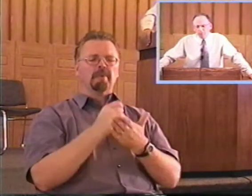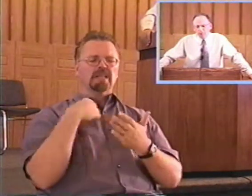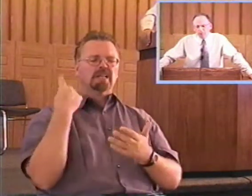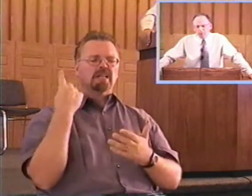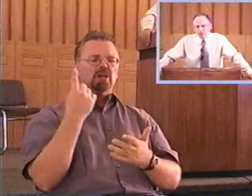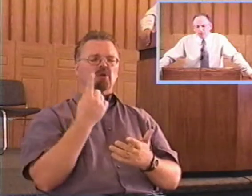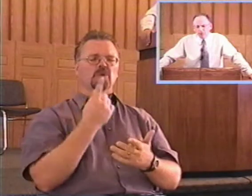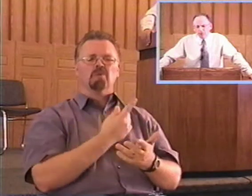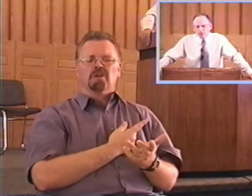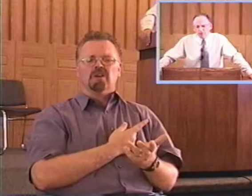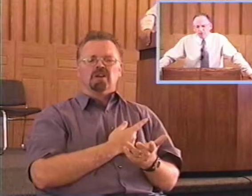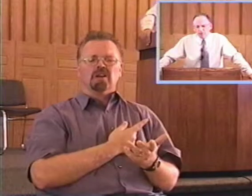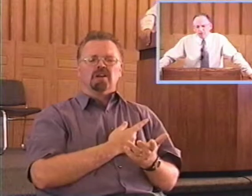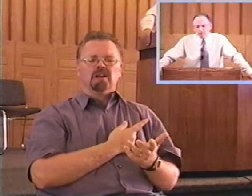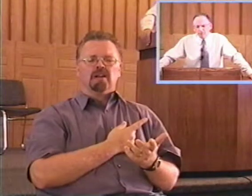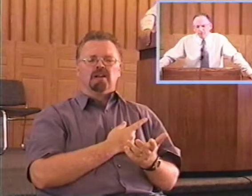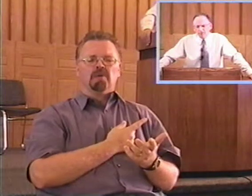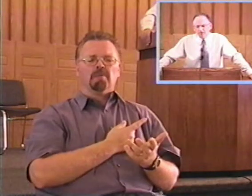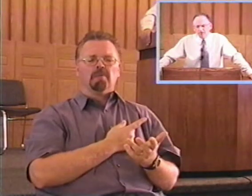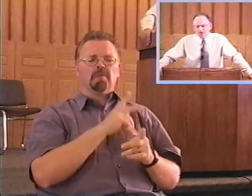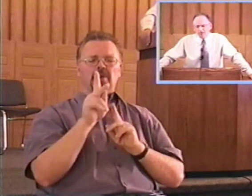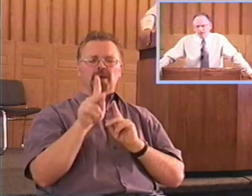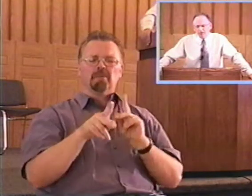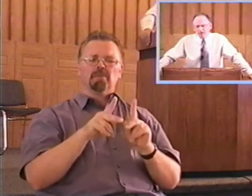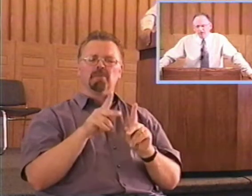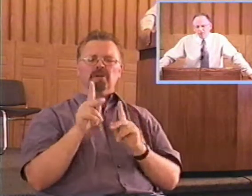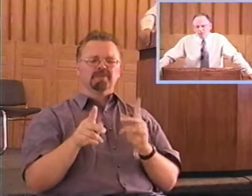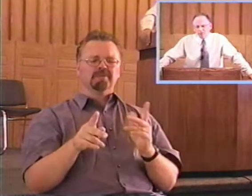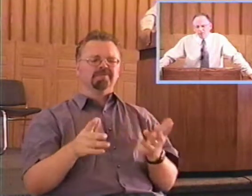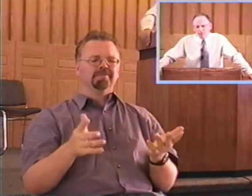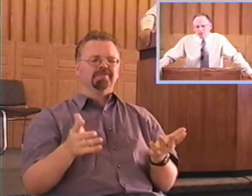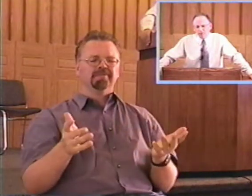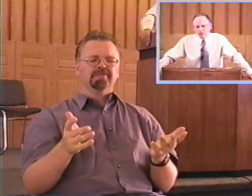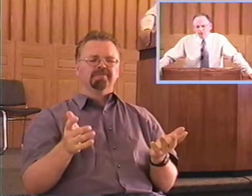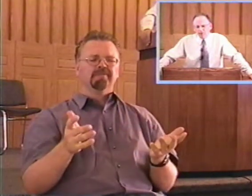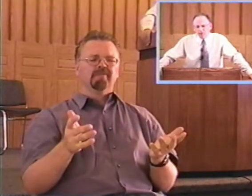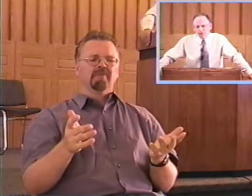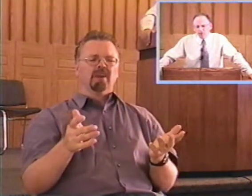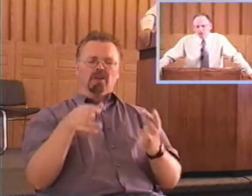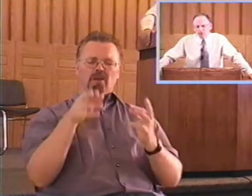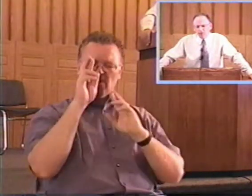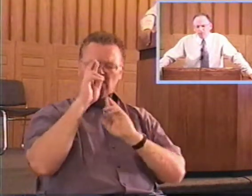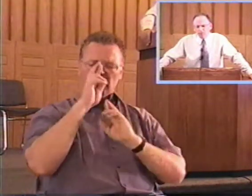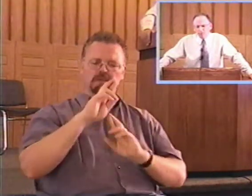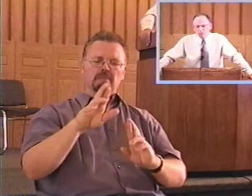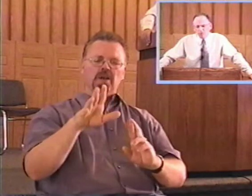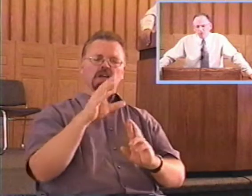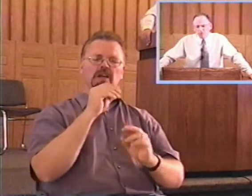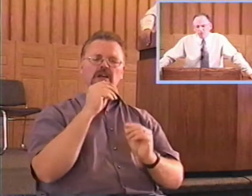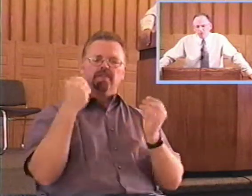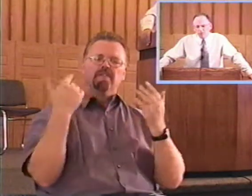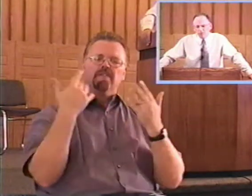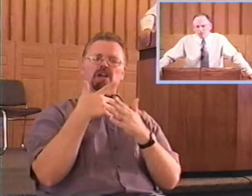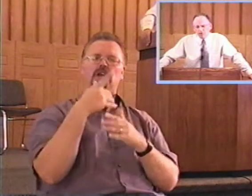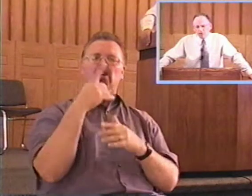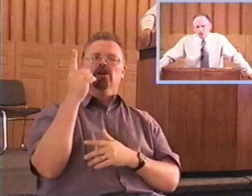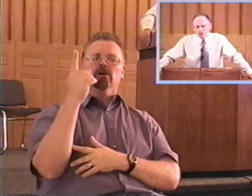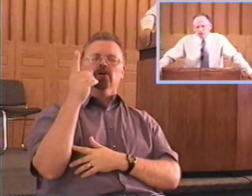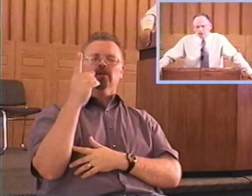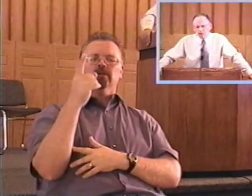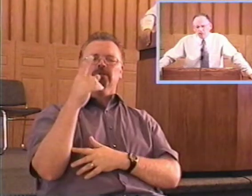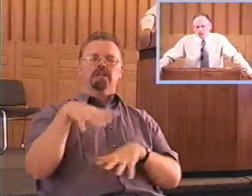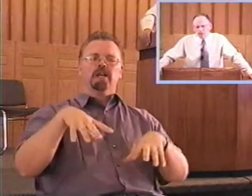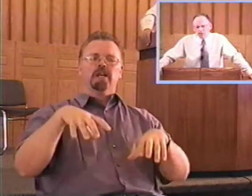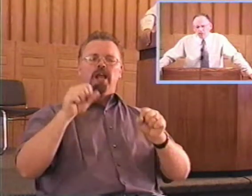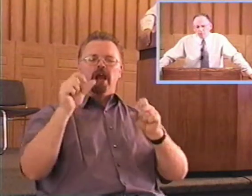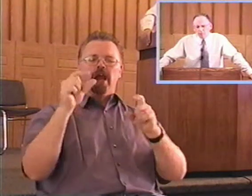be people here in this place who fear you, who take your word